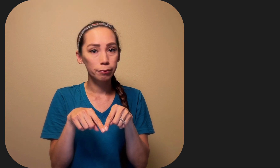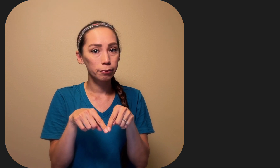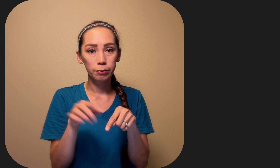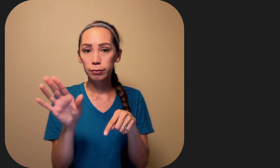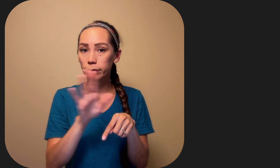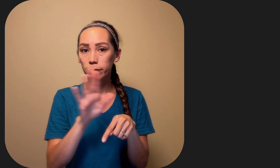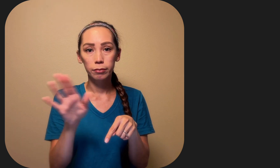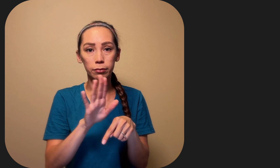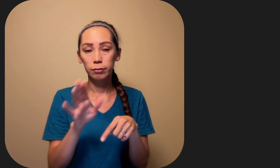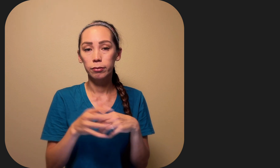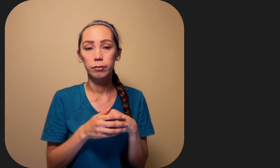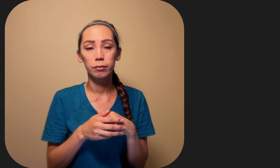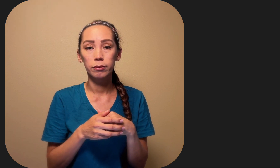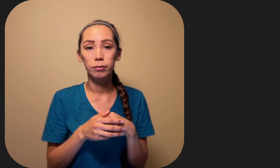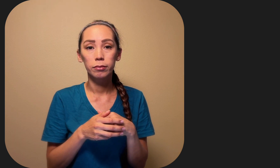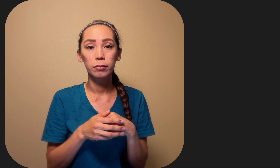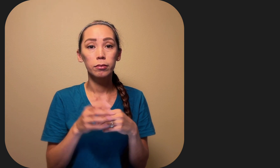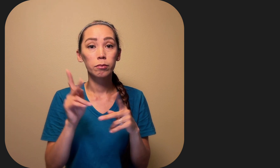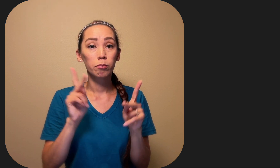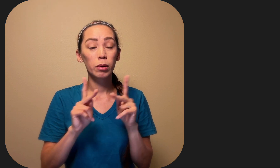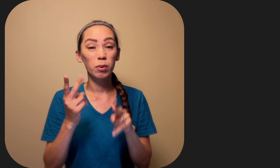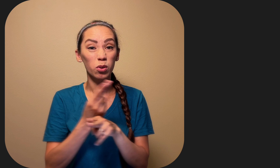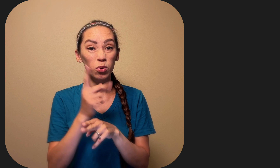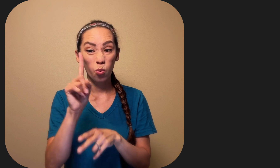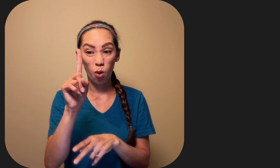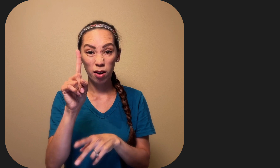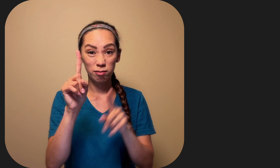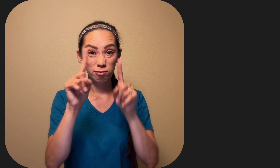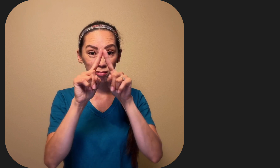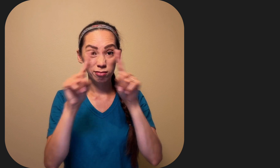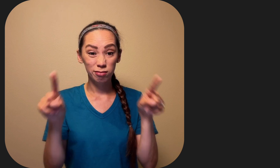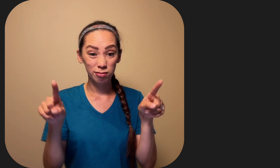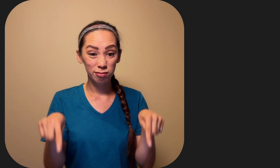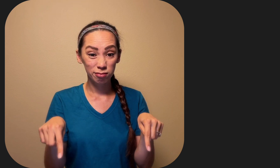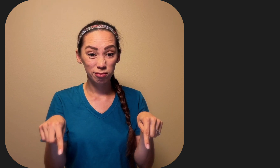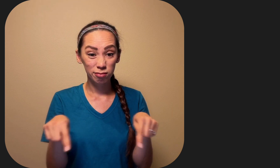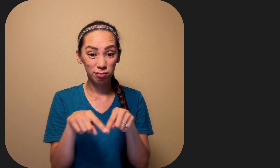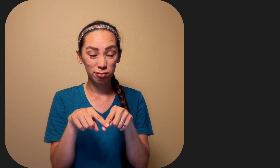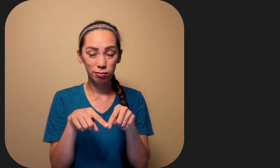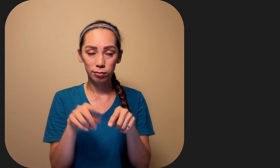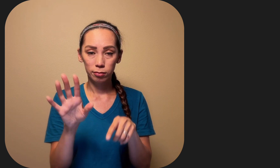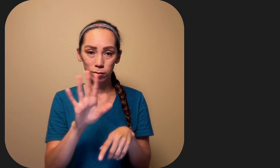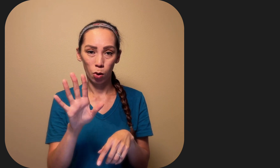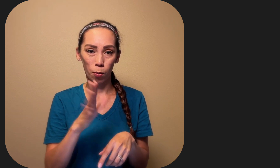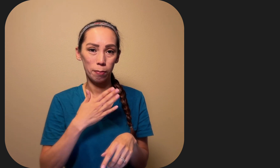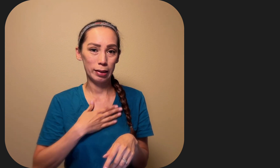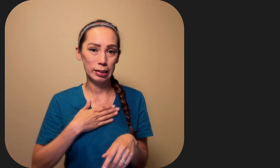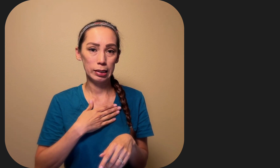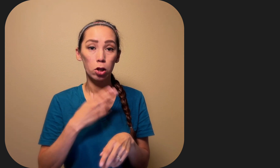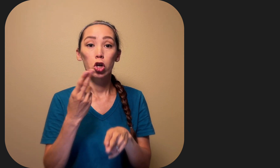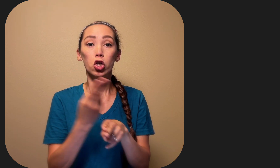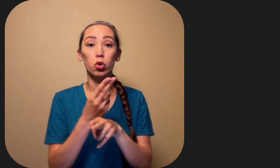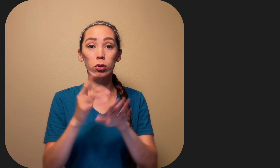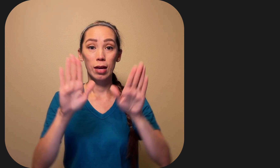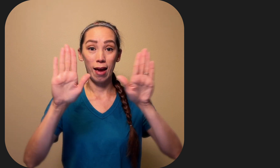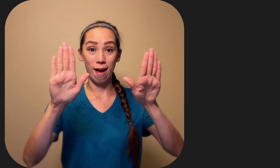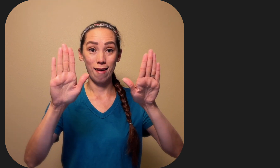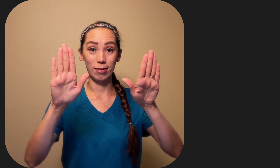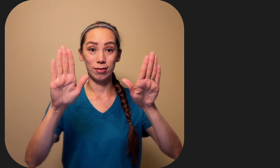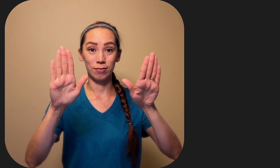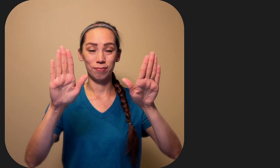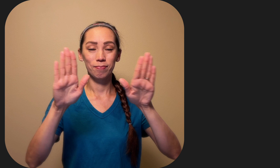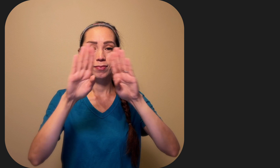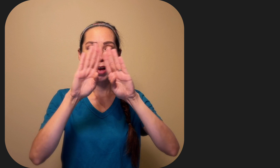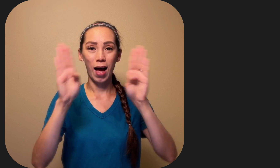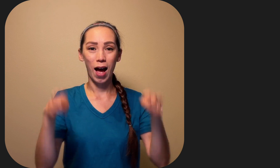is not what you do. And also, I've also seen people using the one hand shape for house. Don't use the one hand